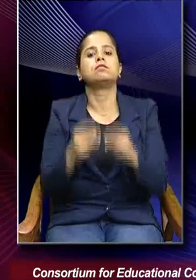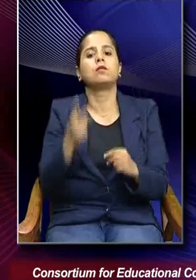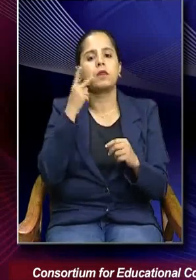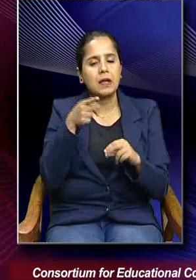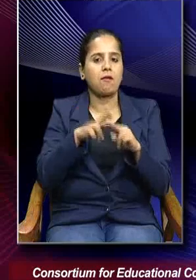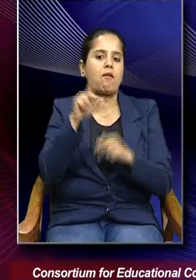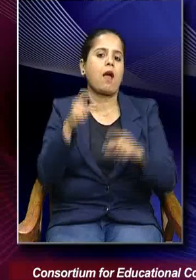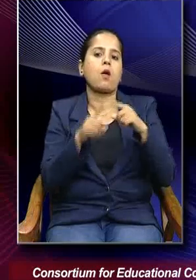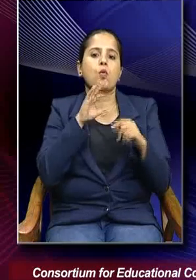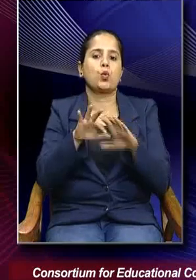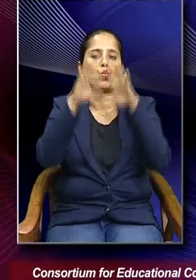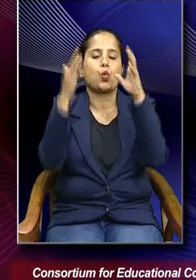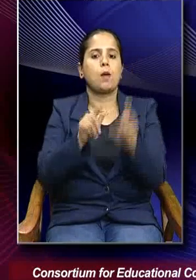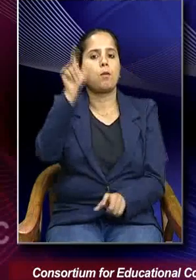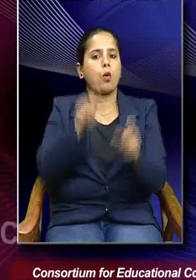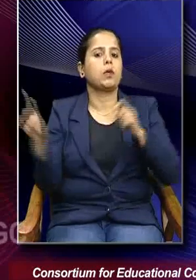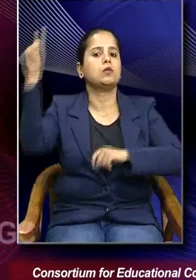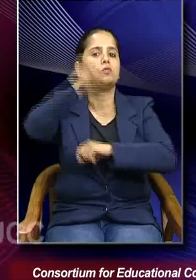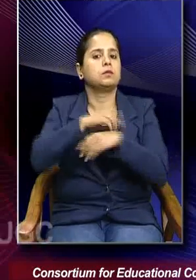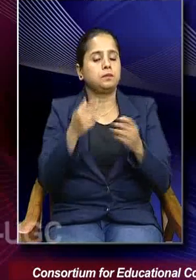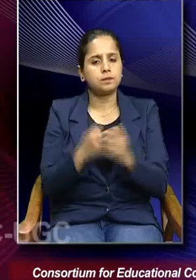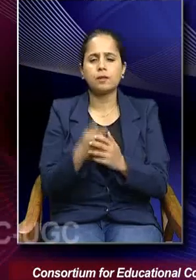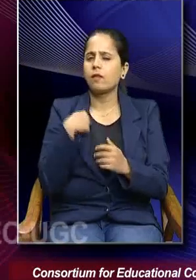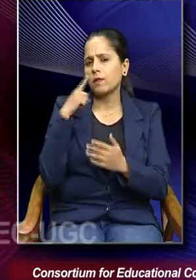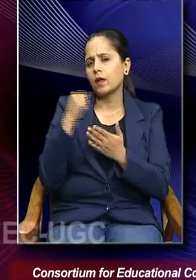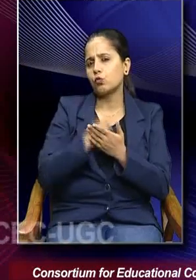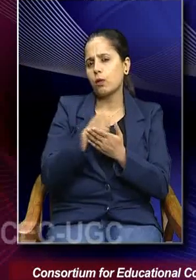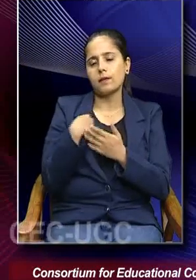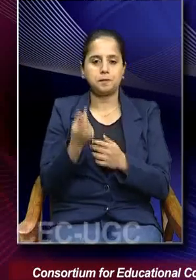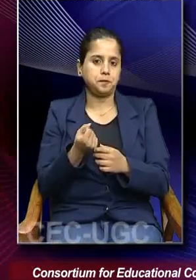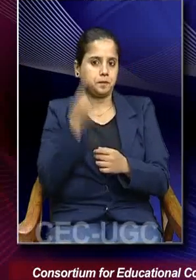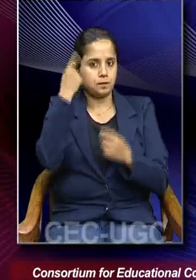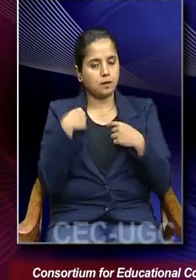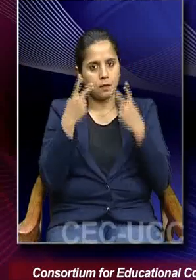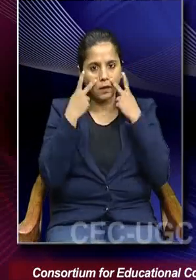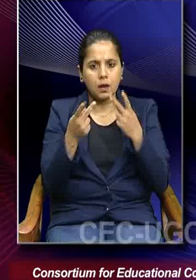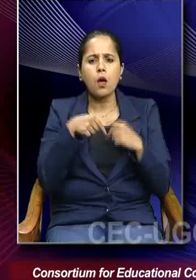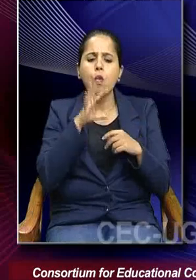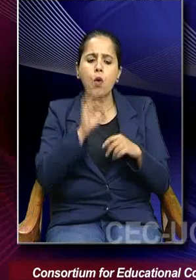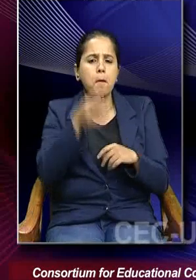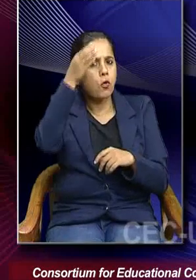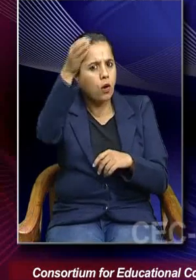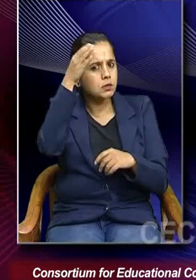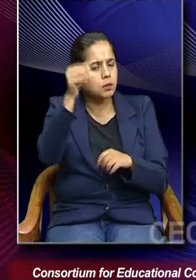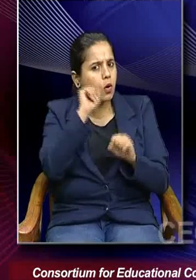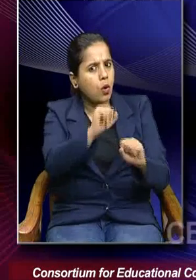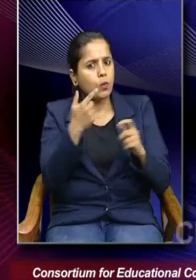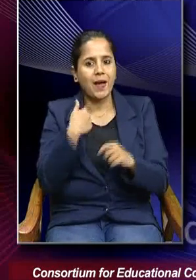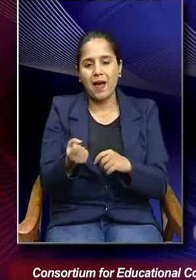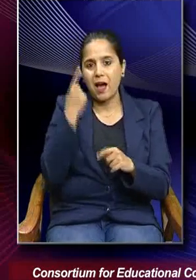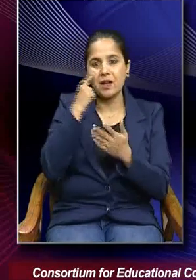facts related to World Population Day. Now let us try to understand key concepts when we try to